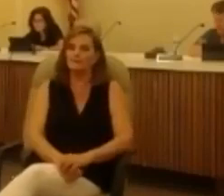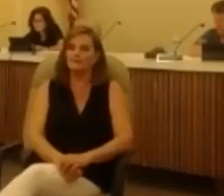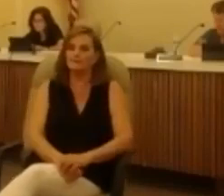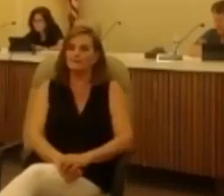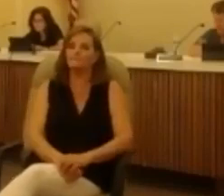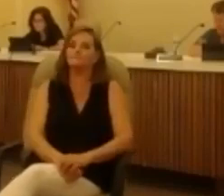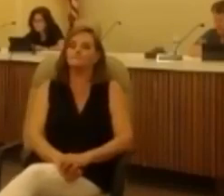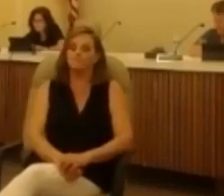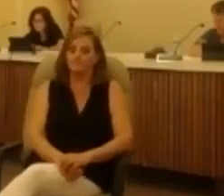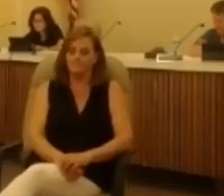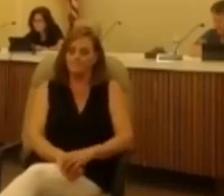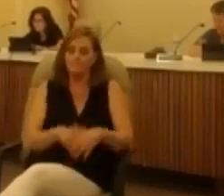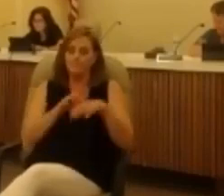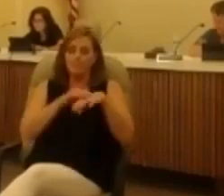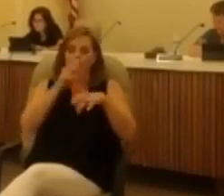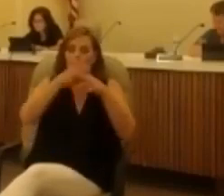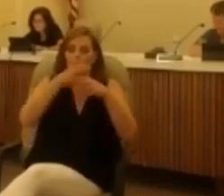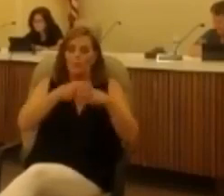Hearing none, please call the roll.